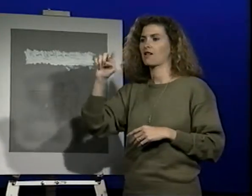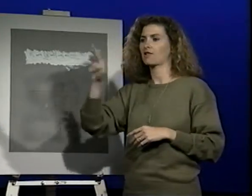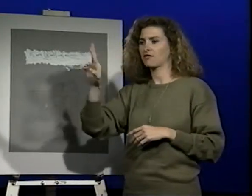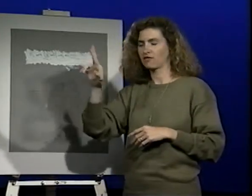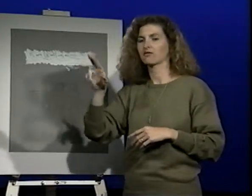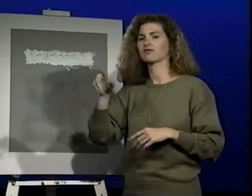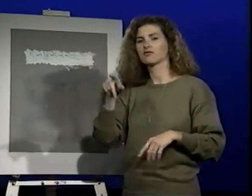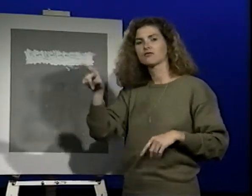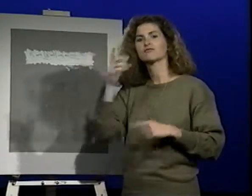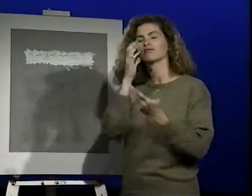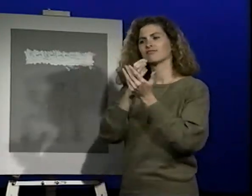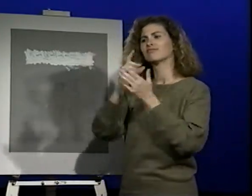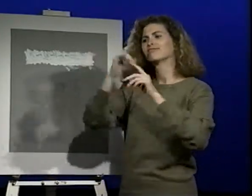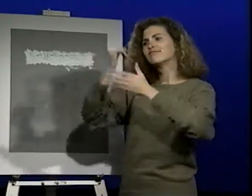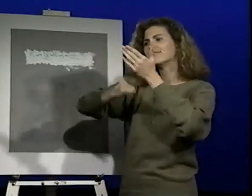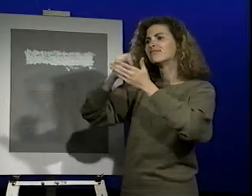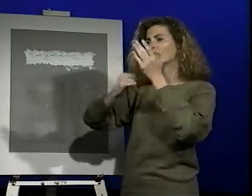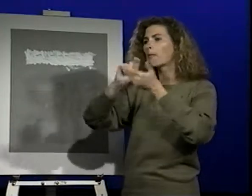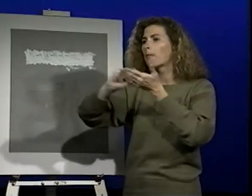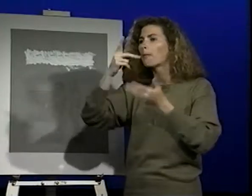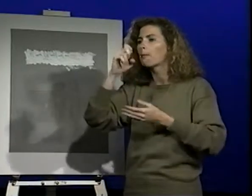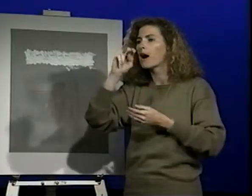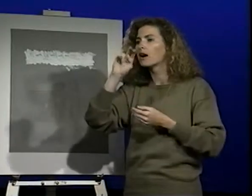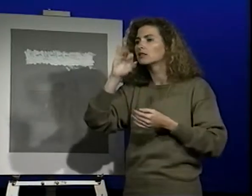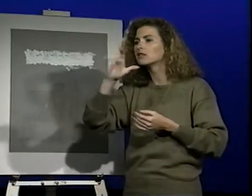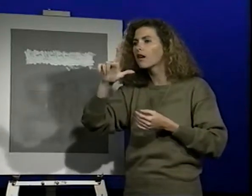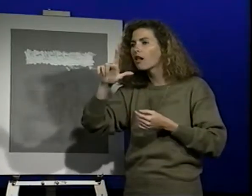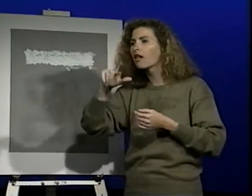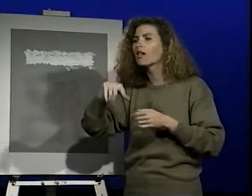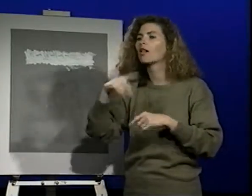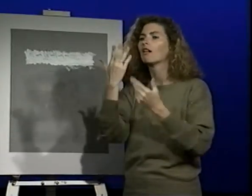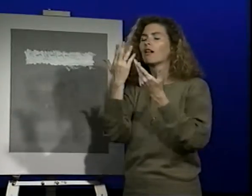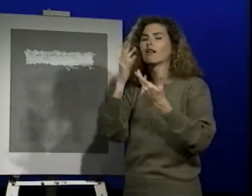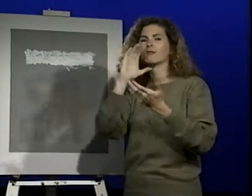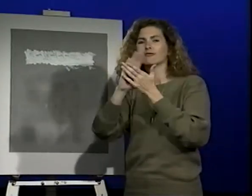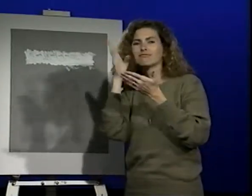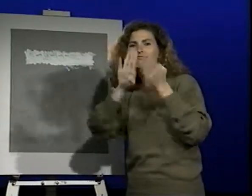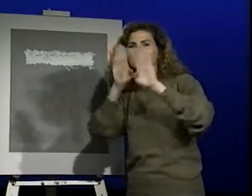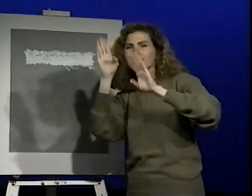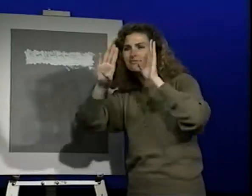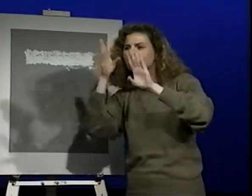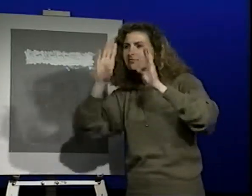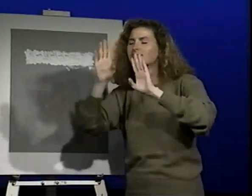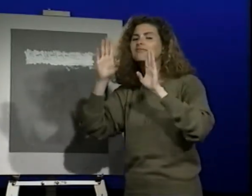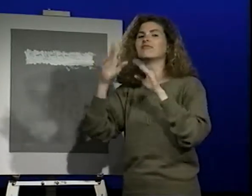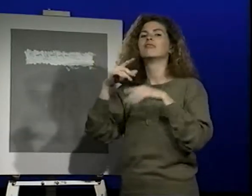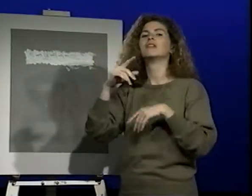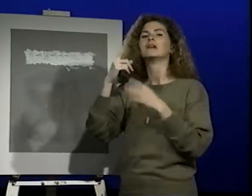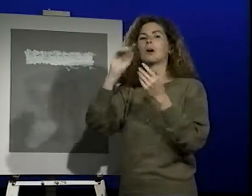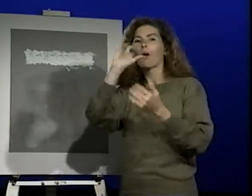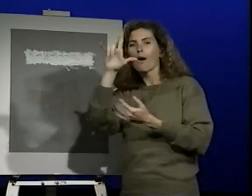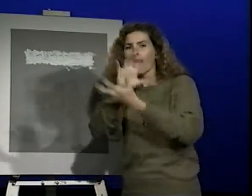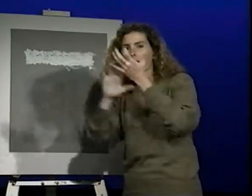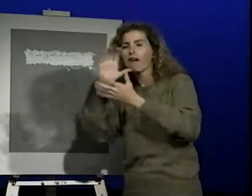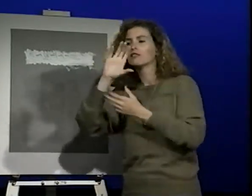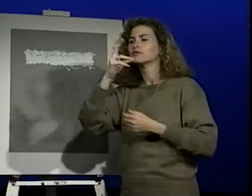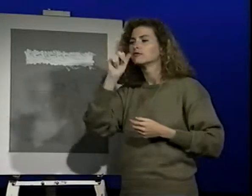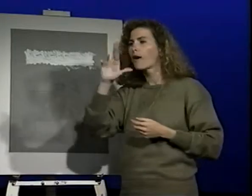There was one artist in particular, a woman named Betty Miller, and she used pastels and collages